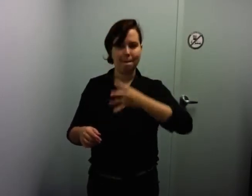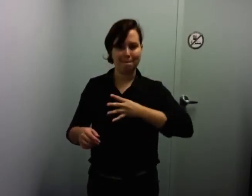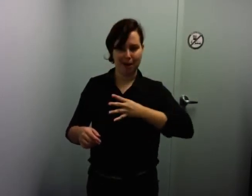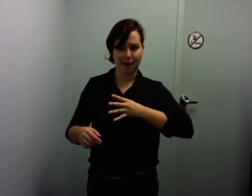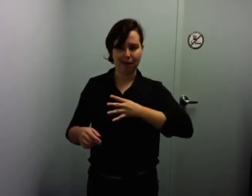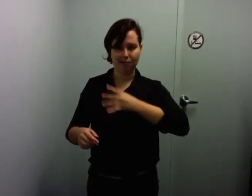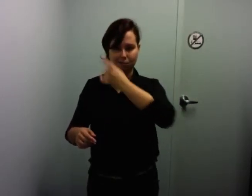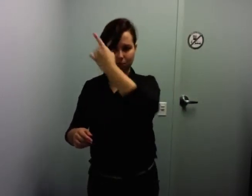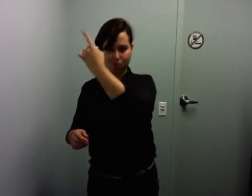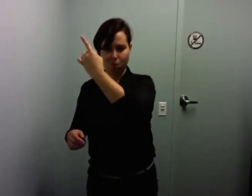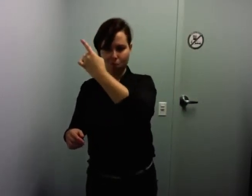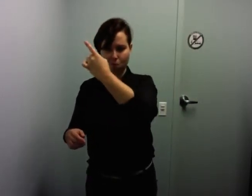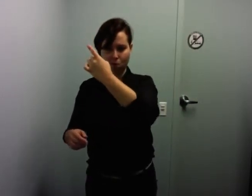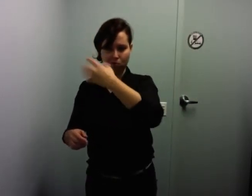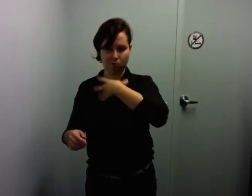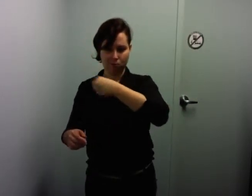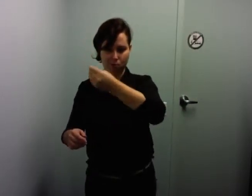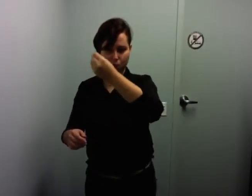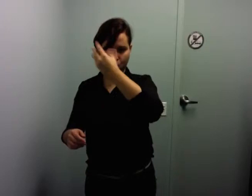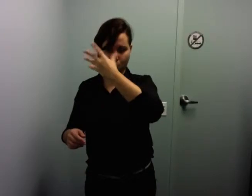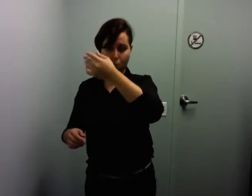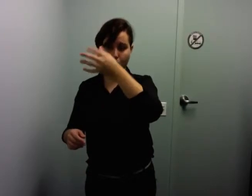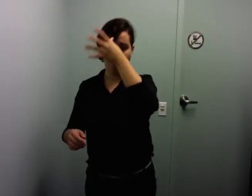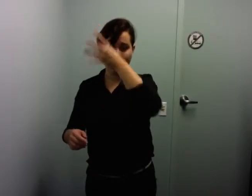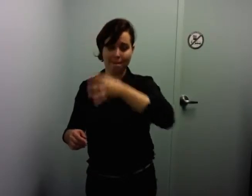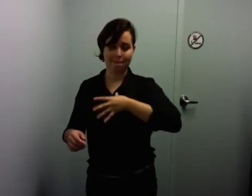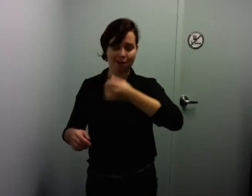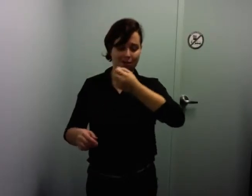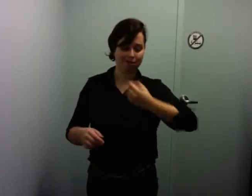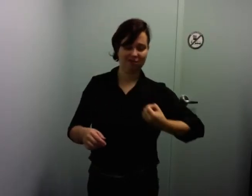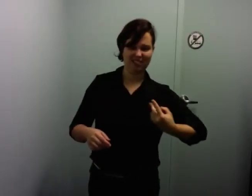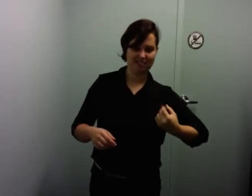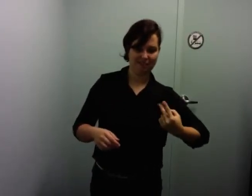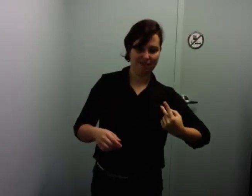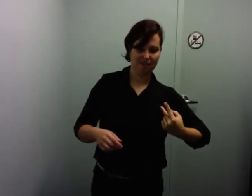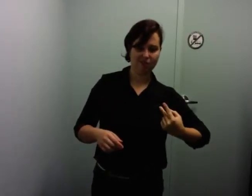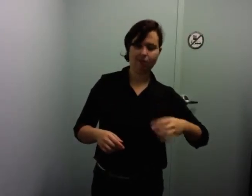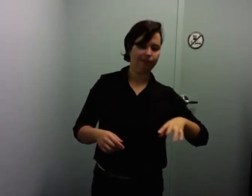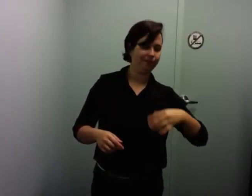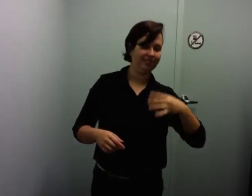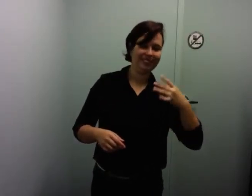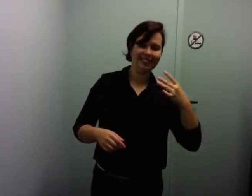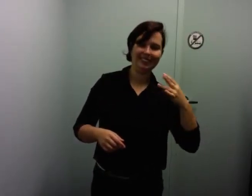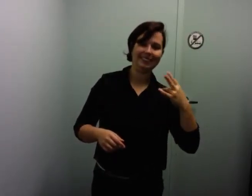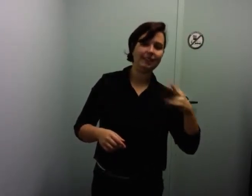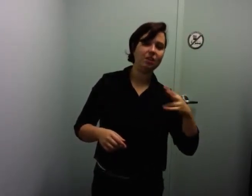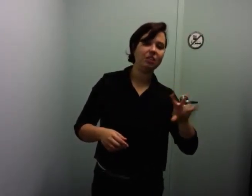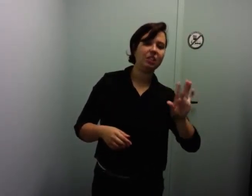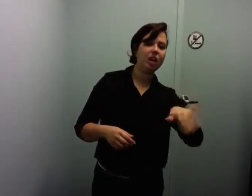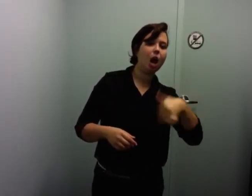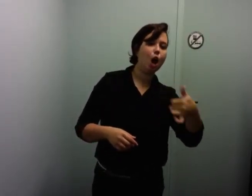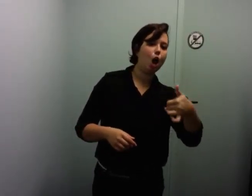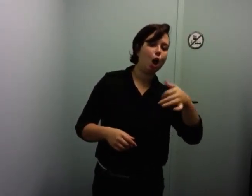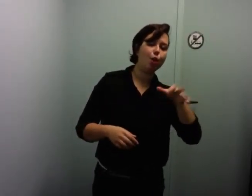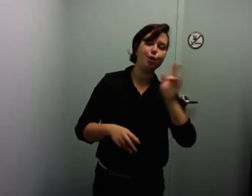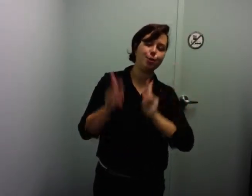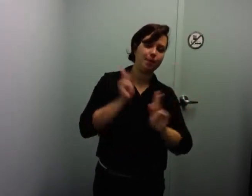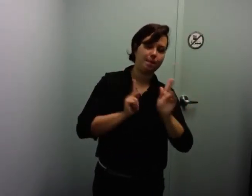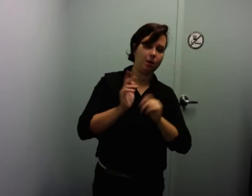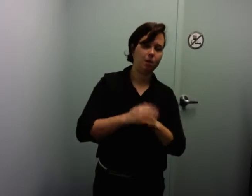so stringent as to include not only property owned, but a bank account as well. Now, with that in mind, how did we get